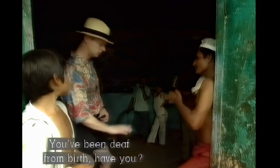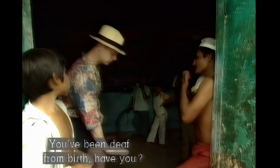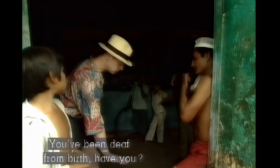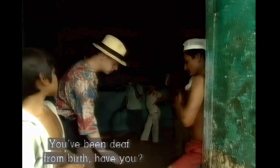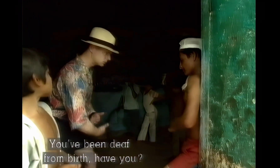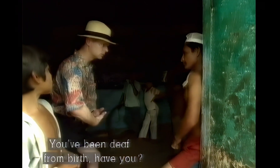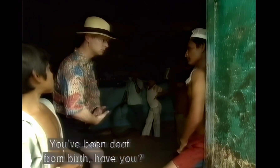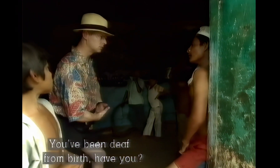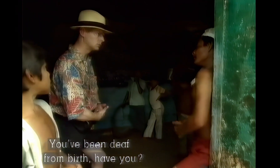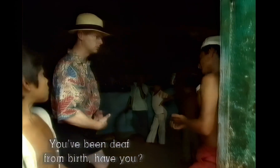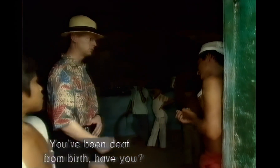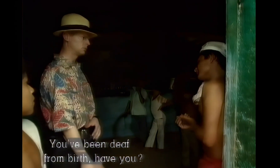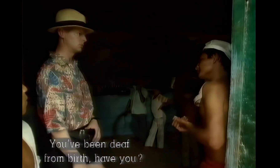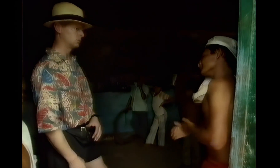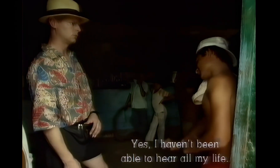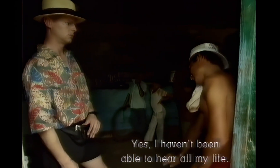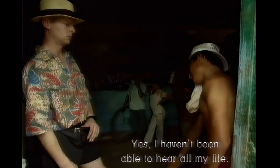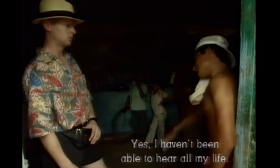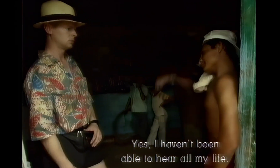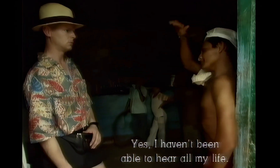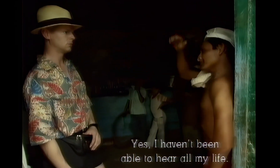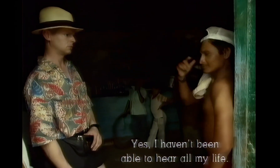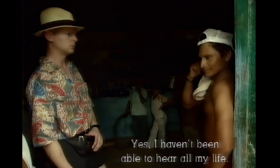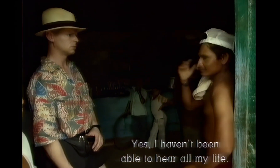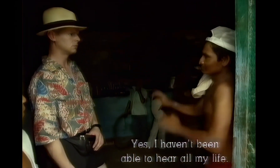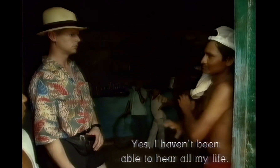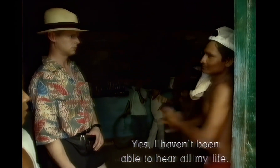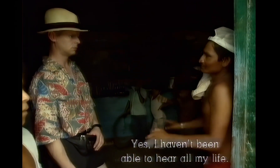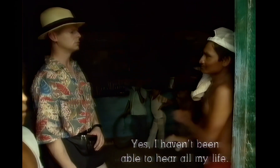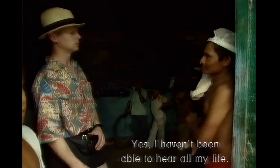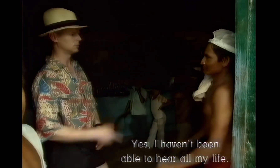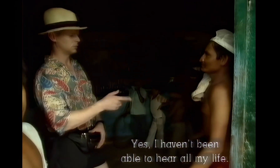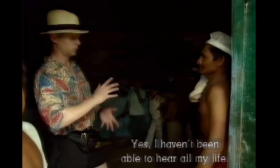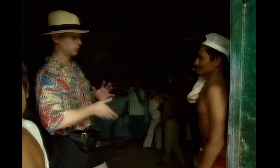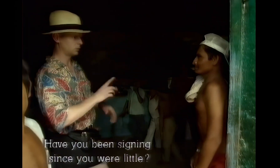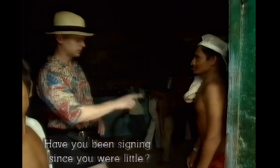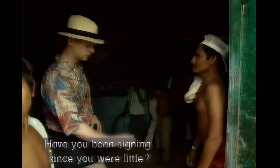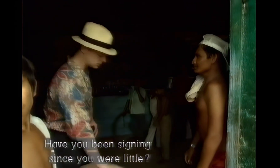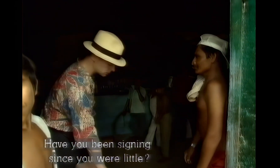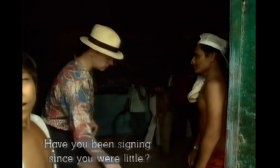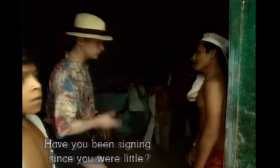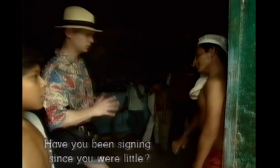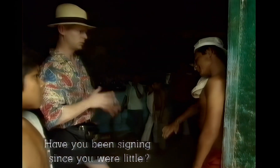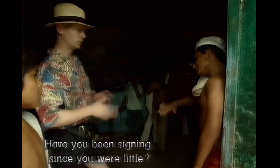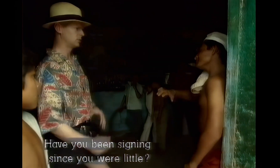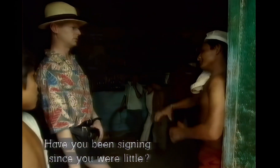been deaf from birth, have you? Yes, I haven't been able to hear all my life. Right, and have you been signing since you were very little?